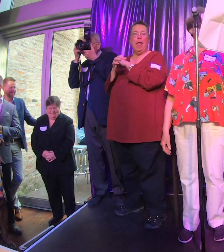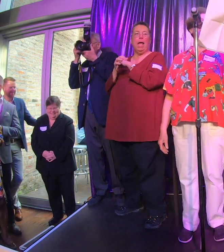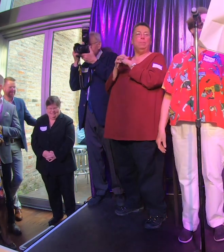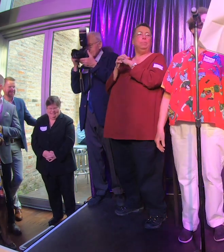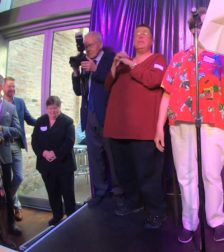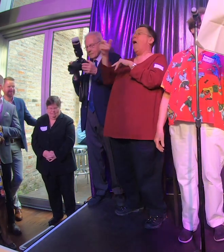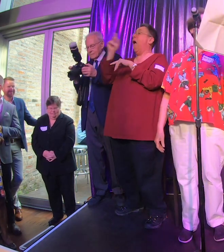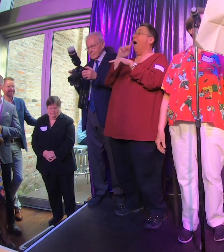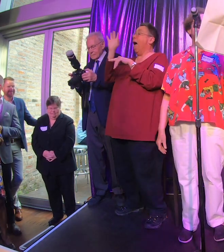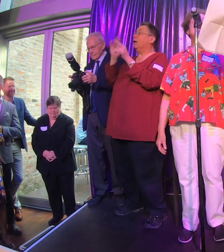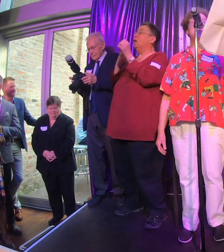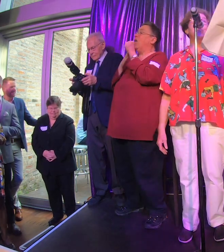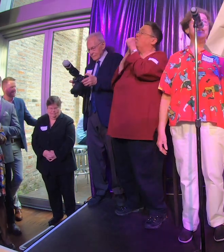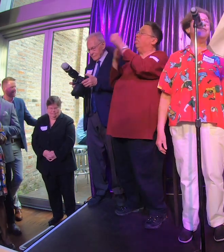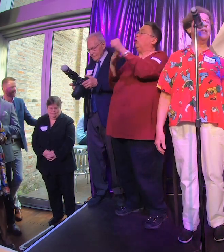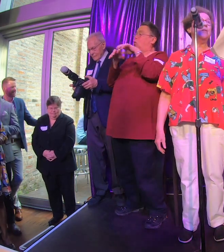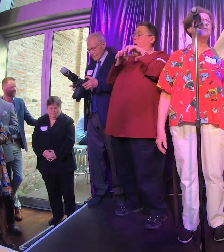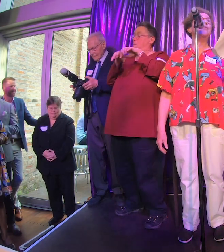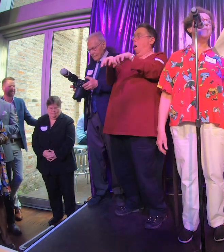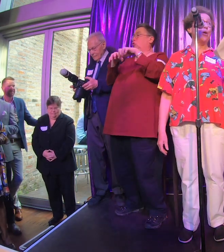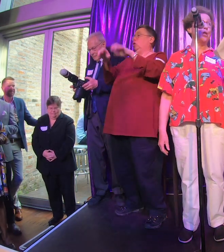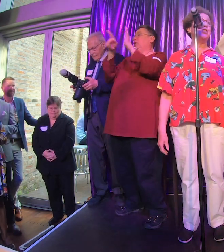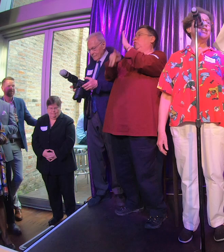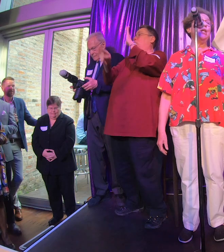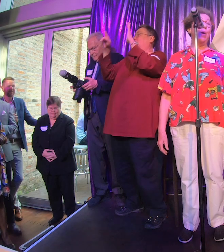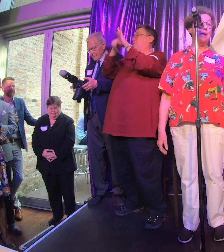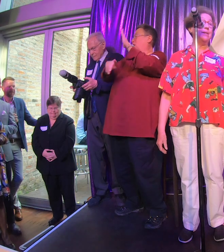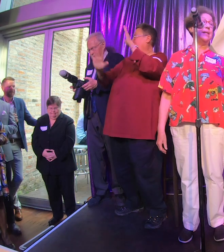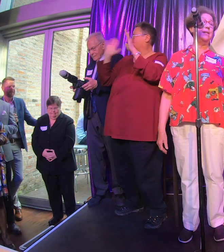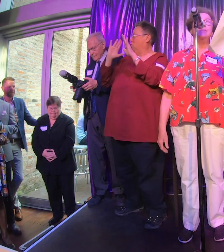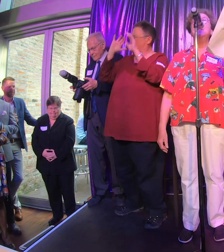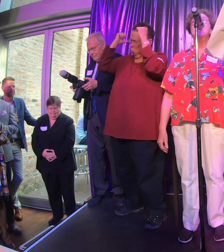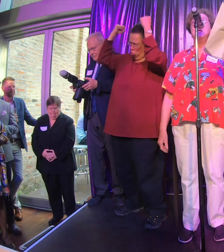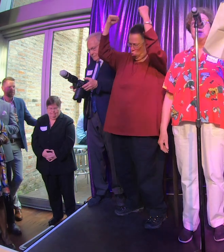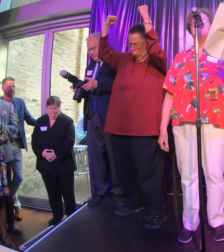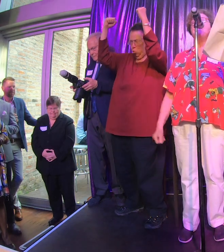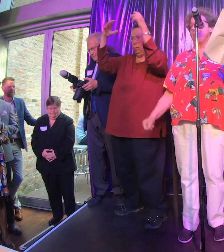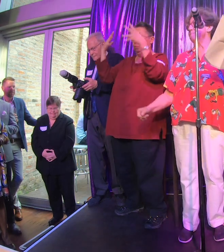She was a leader in the March on Springfield for marriage equality.